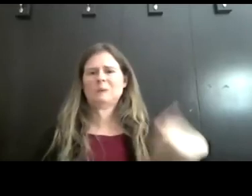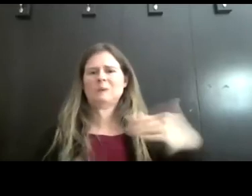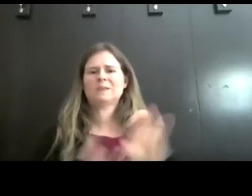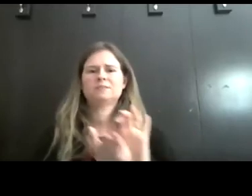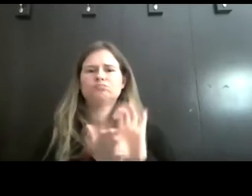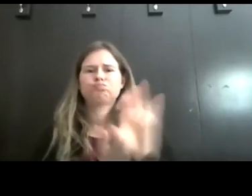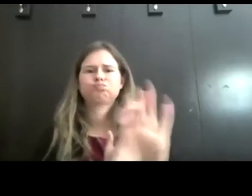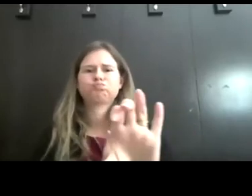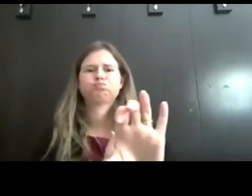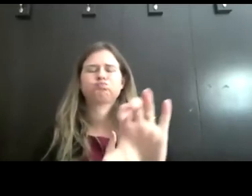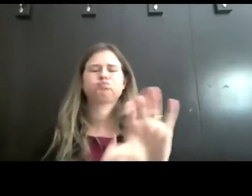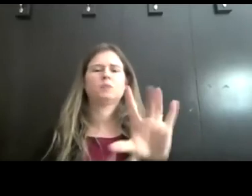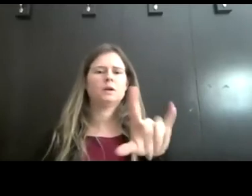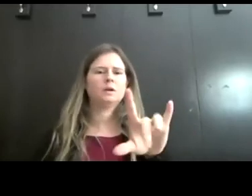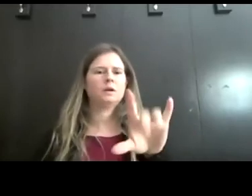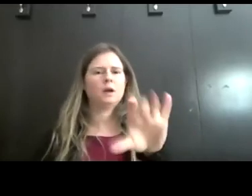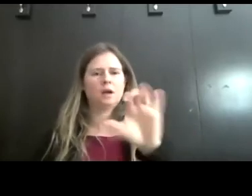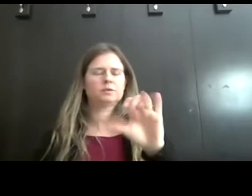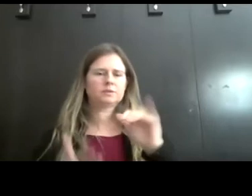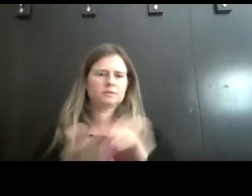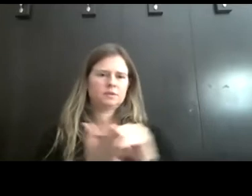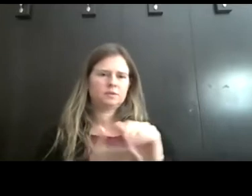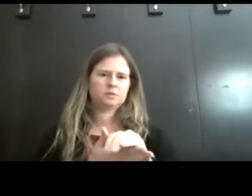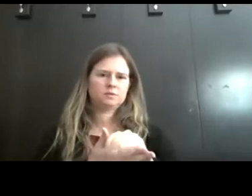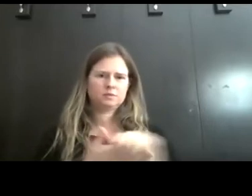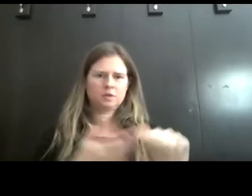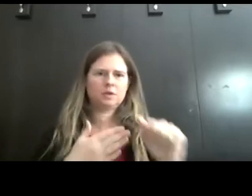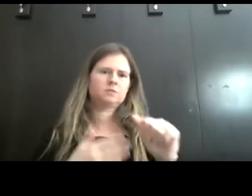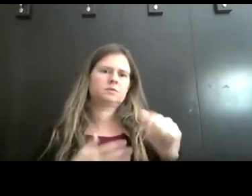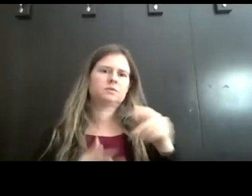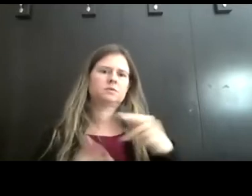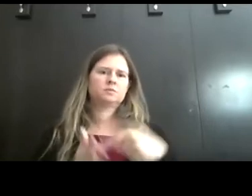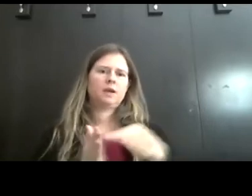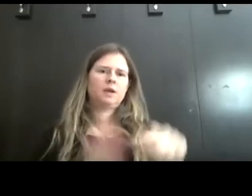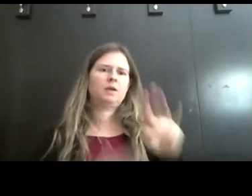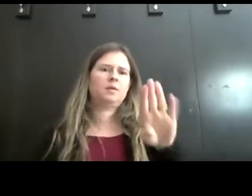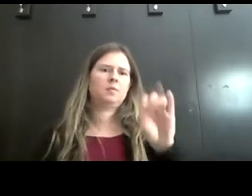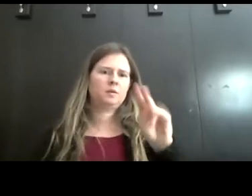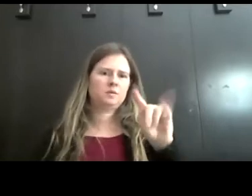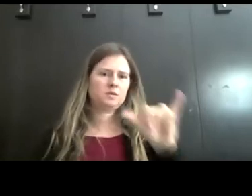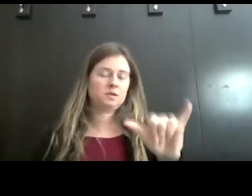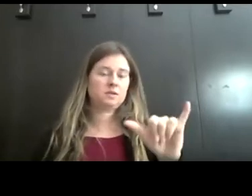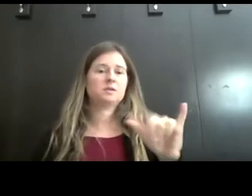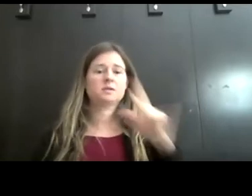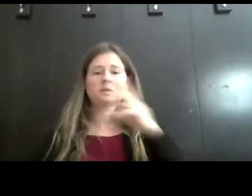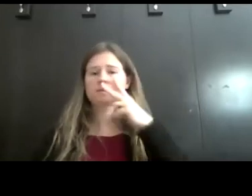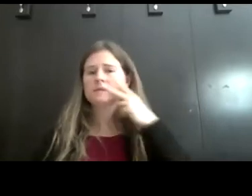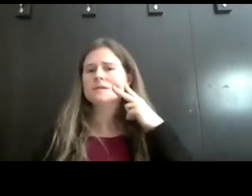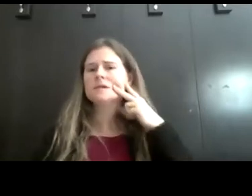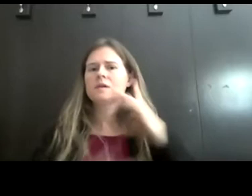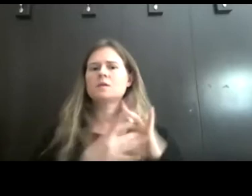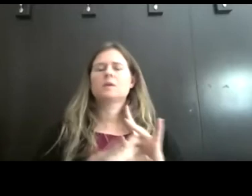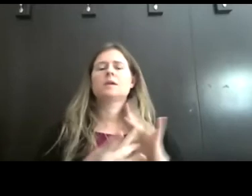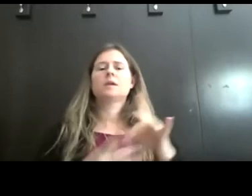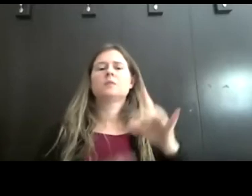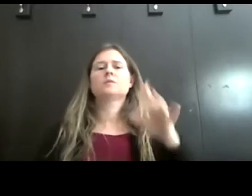bounties. So California Native peoples, Native people that trace their ancestry to the California tribes, like